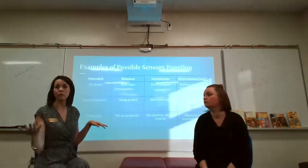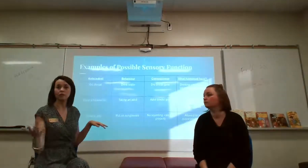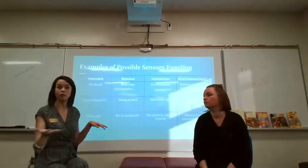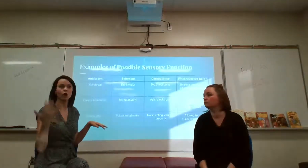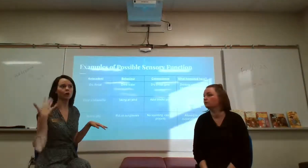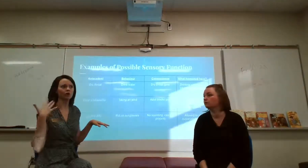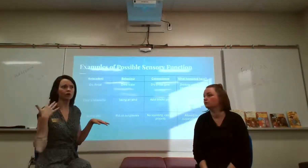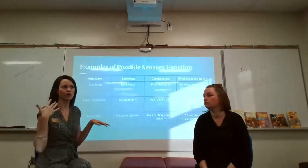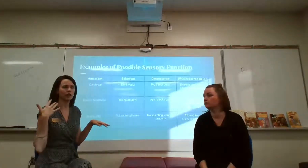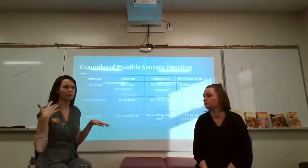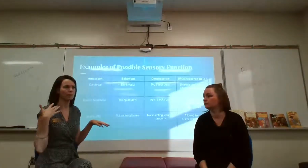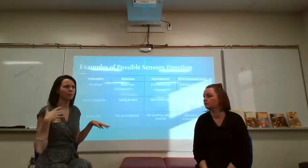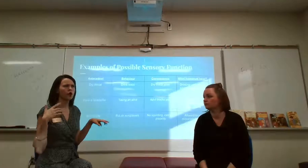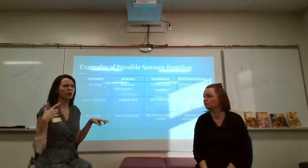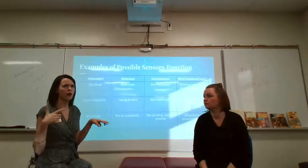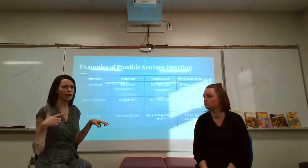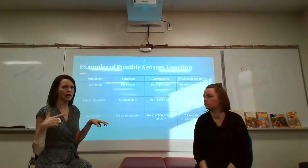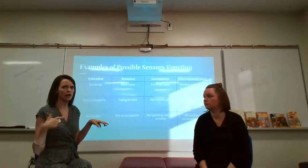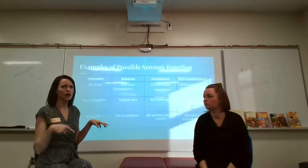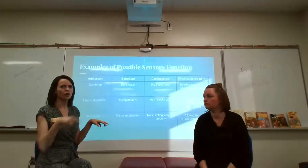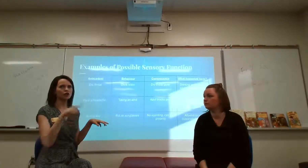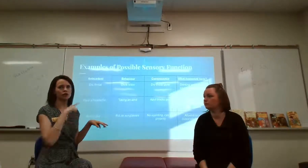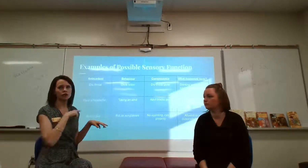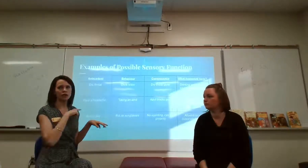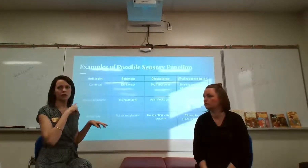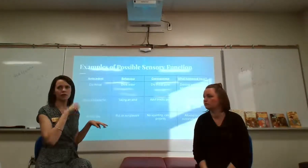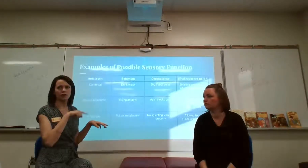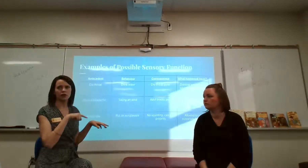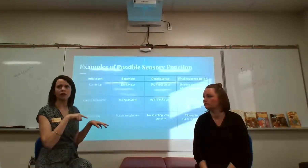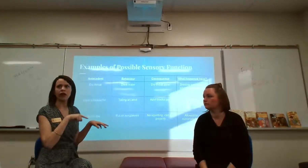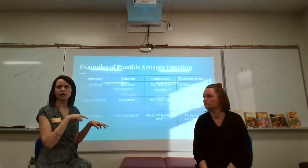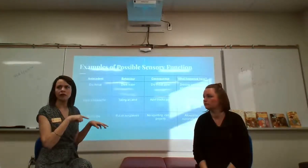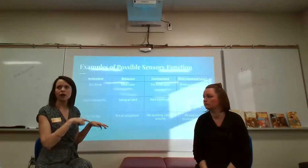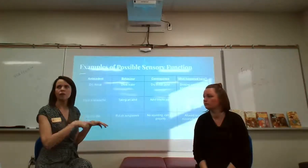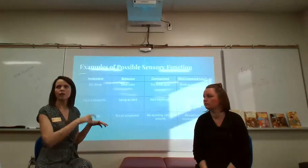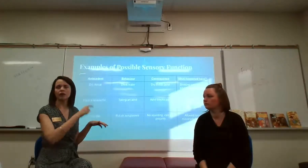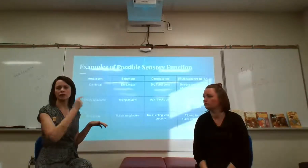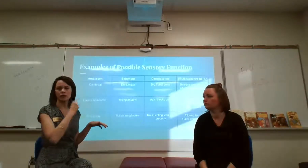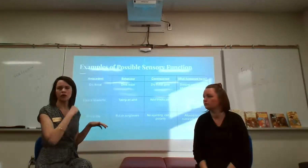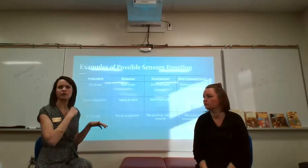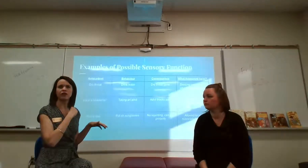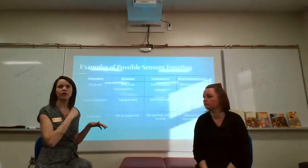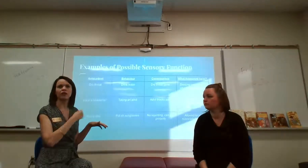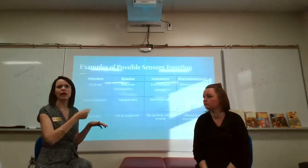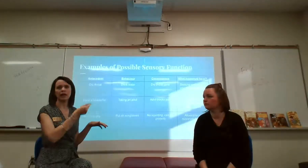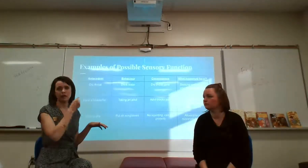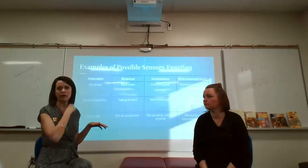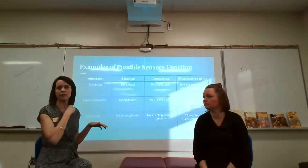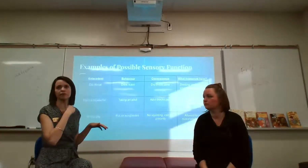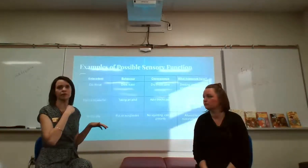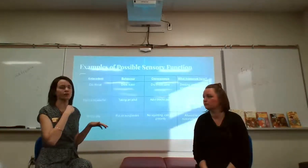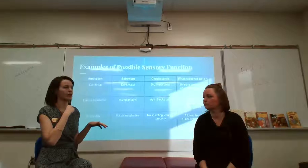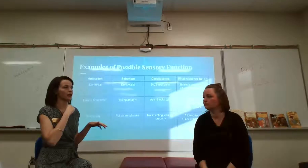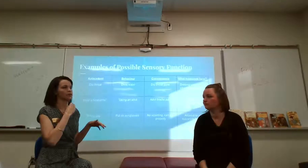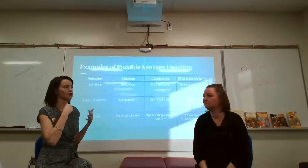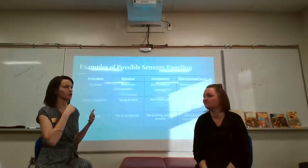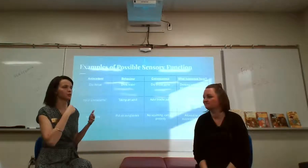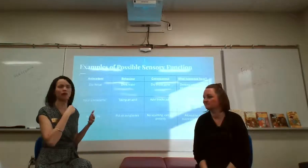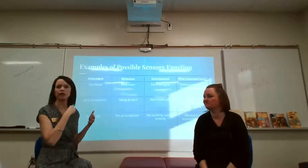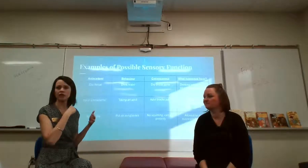of you were hopefully thinking, what if your student is late for class because he was on his phone and because he was in an attention-deprived